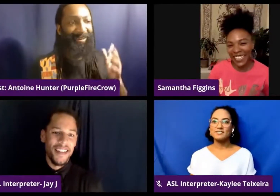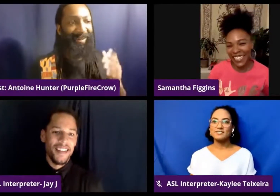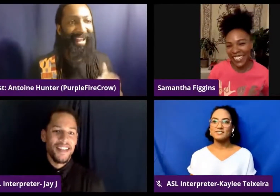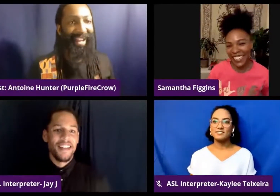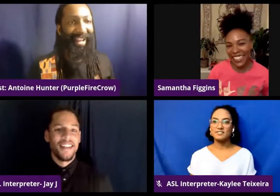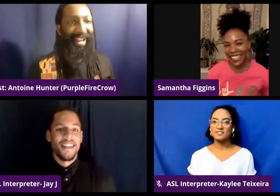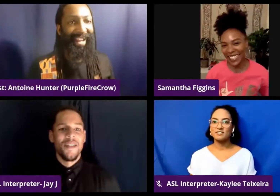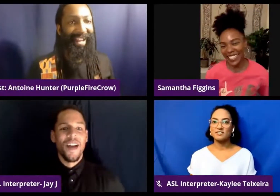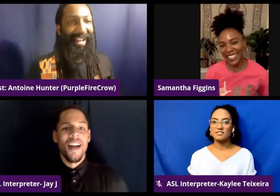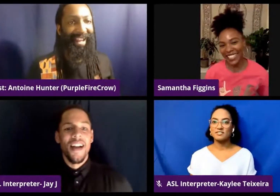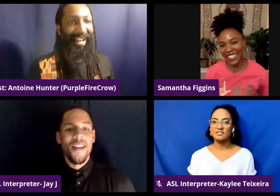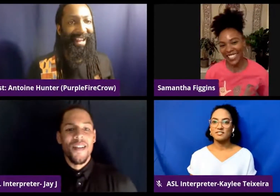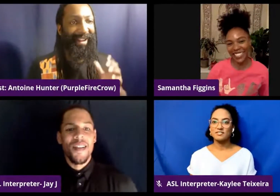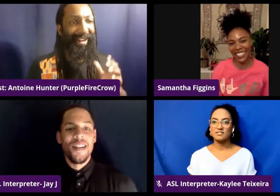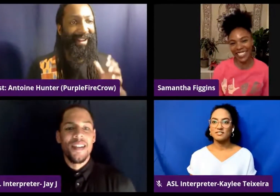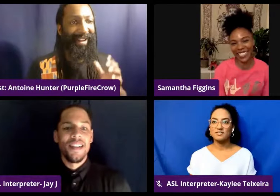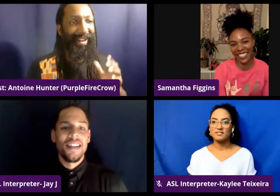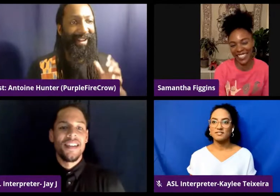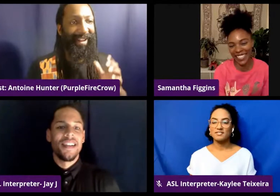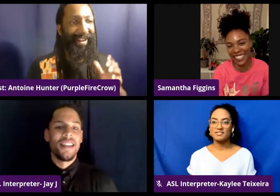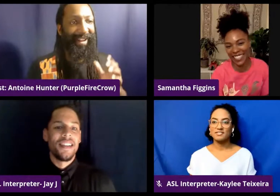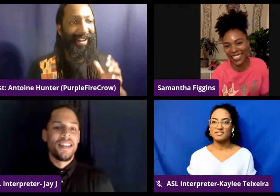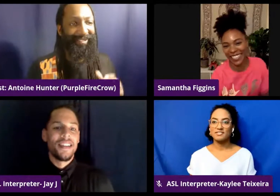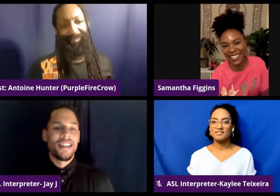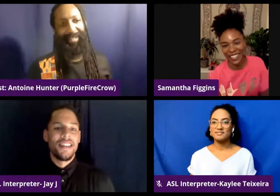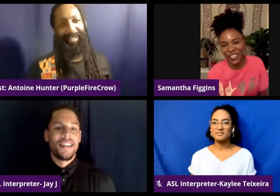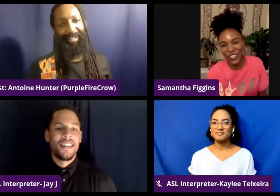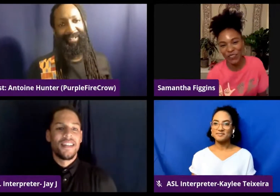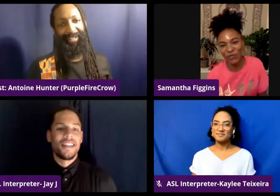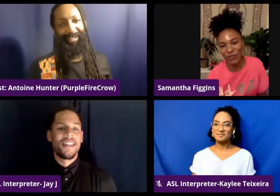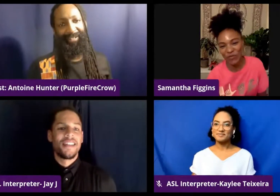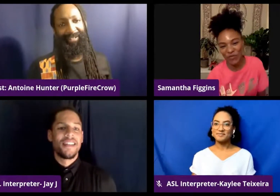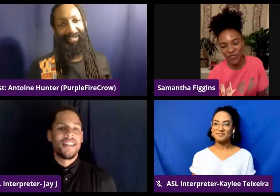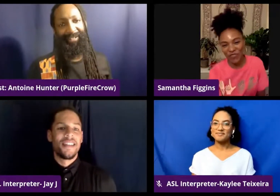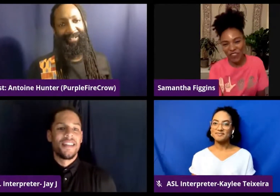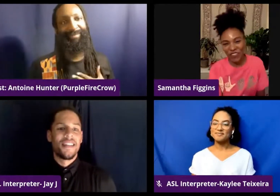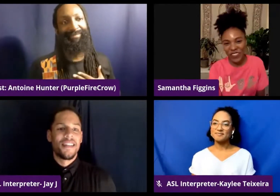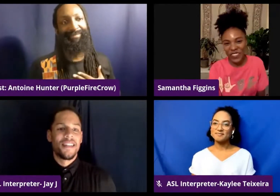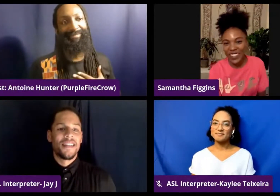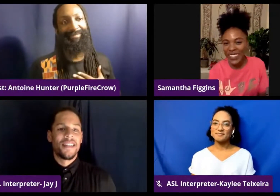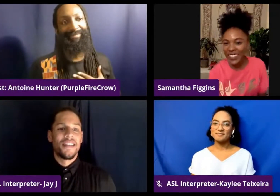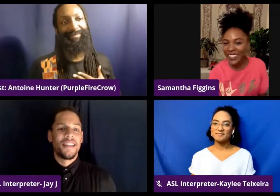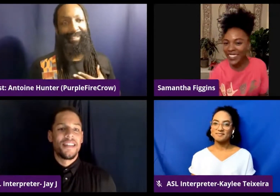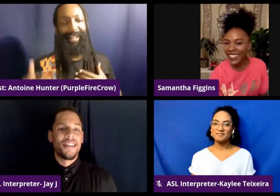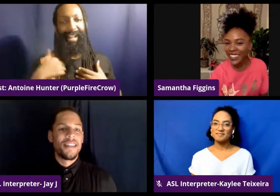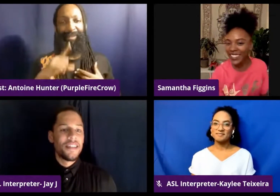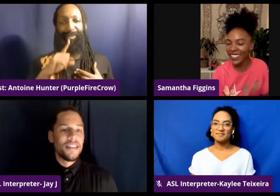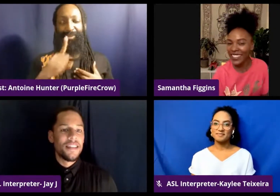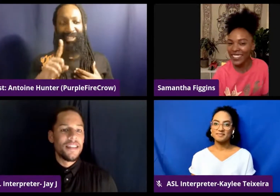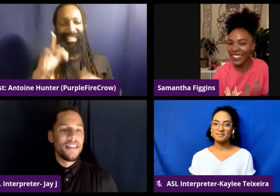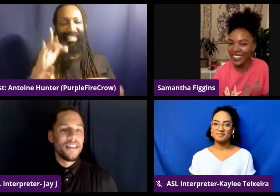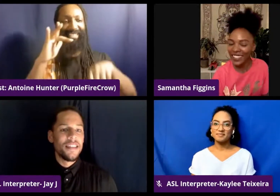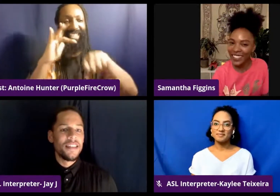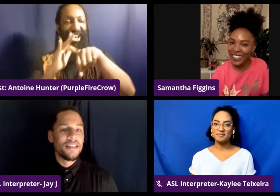Yeah. Wow.